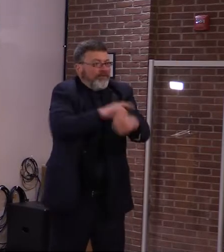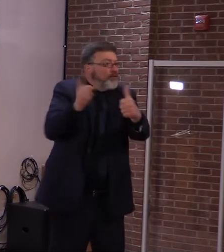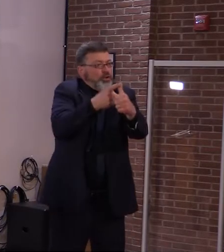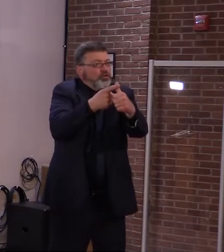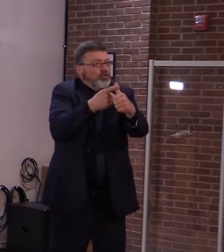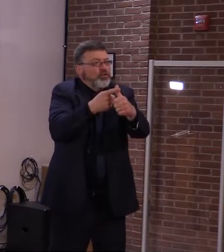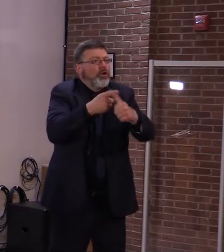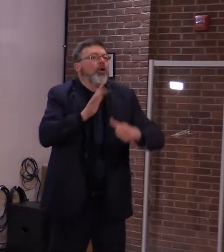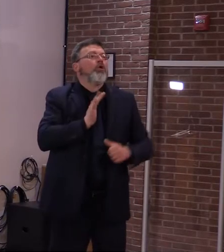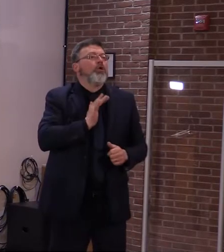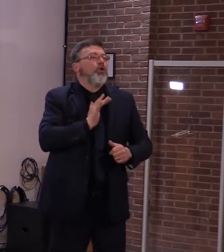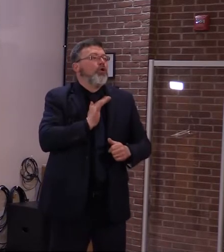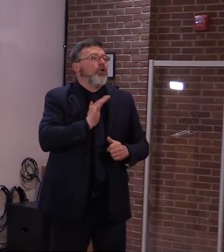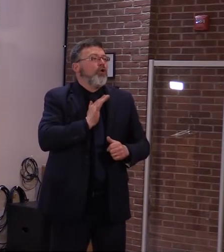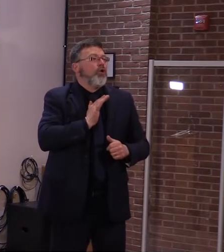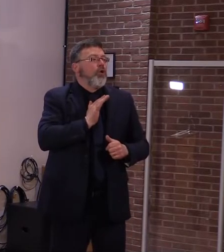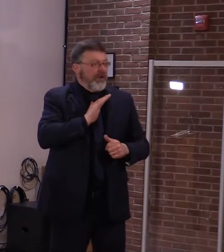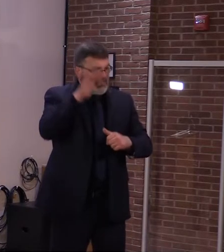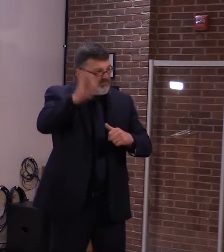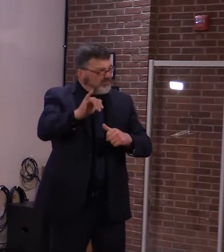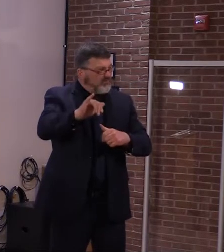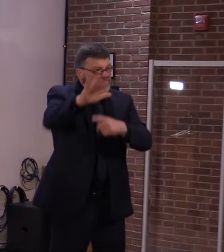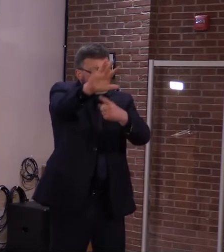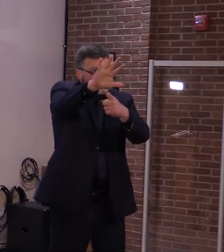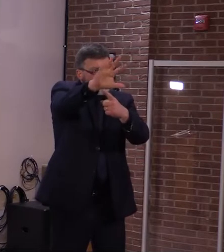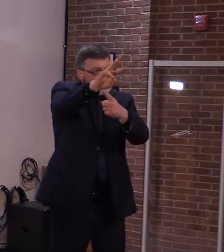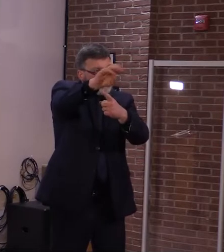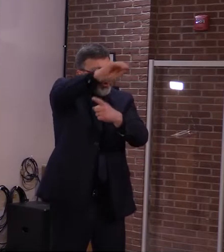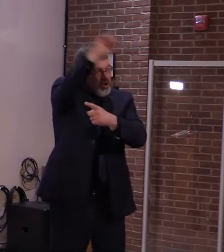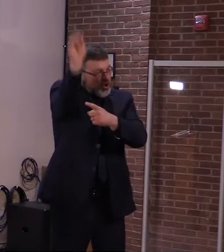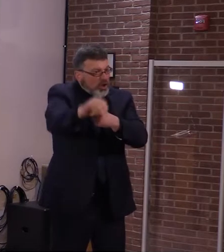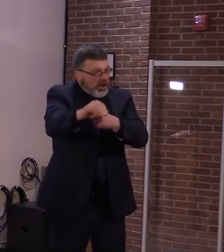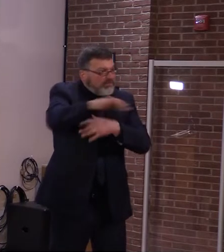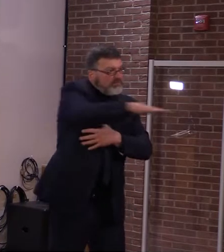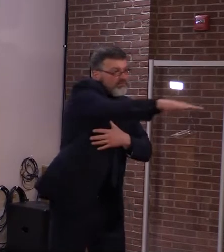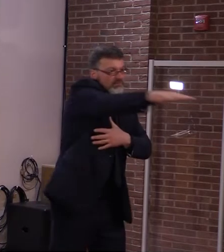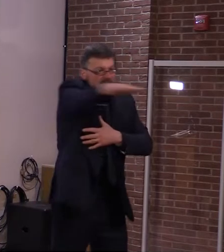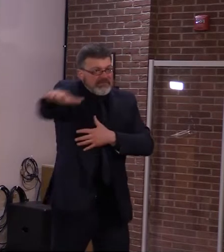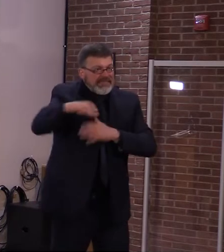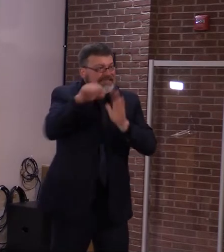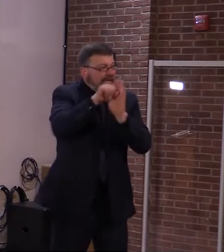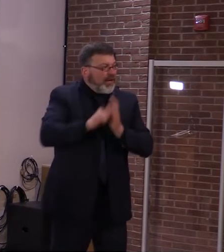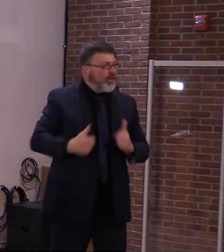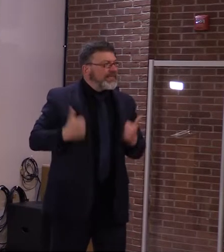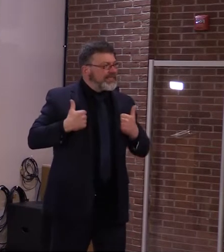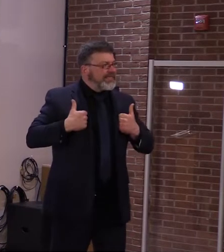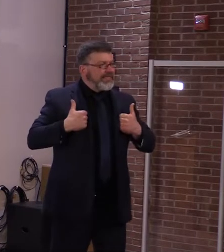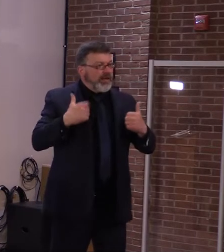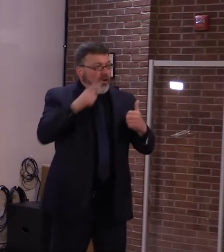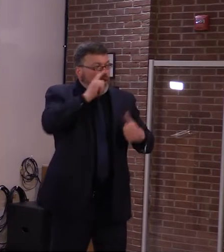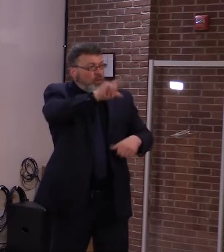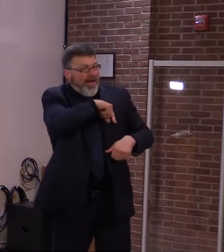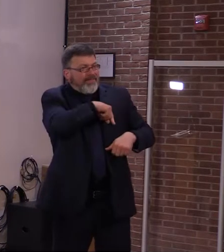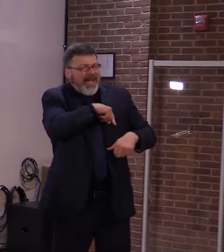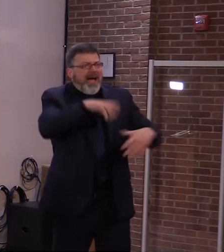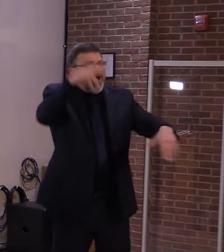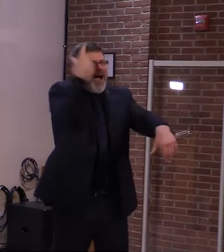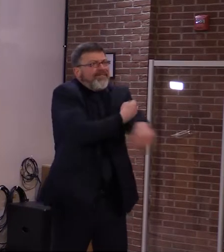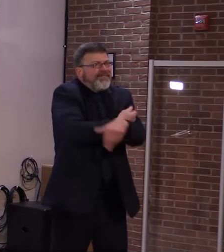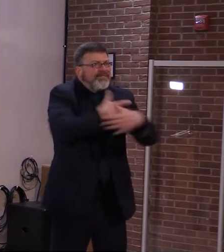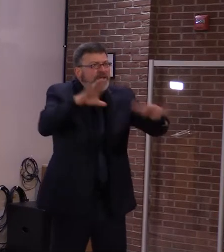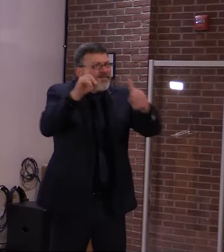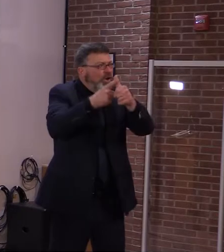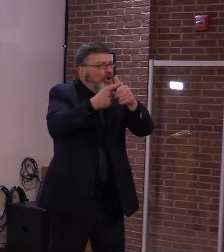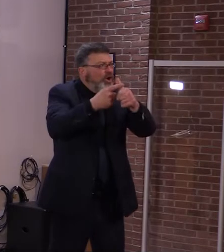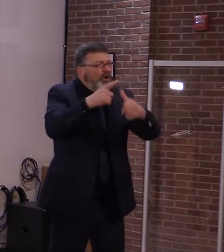Vermonters vaccinated with at least one dose, we are closing in on achieving the second steps in Governor Scott's Vermont